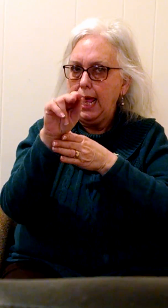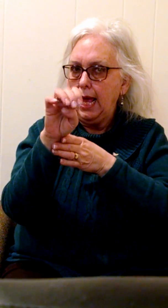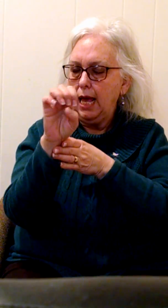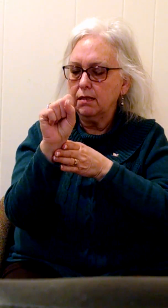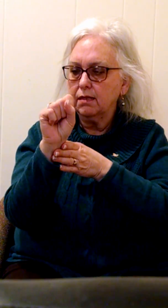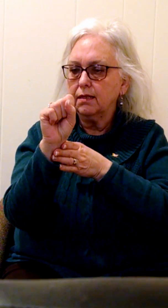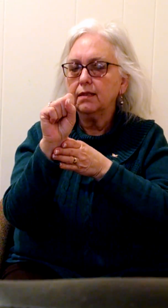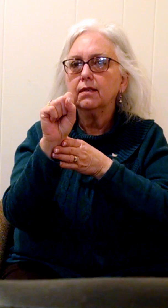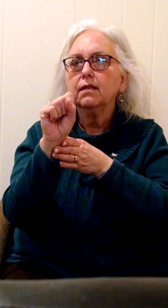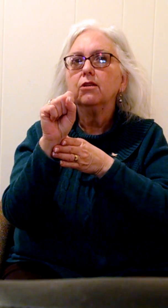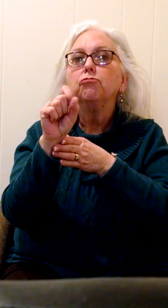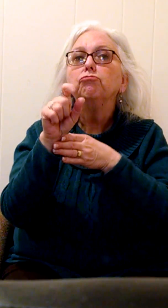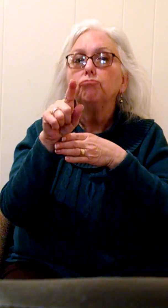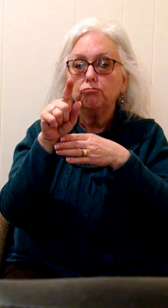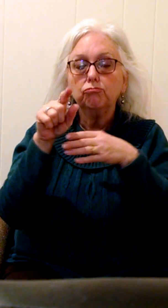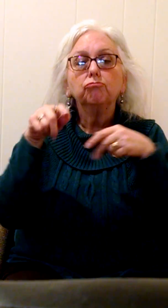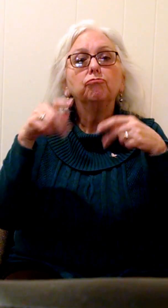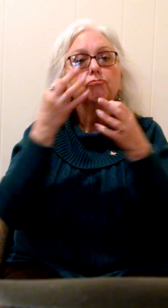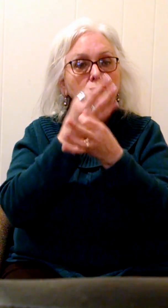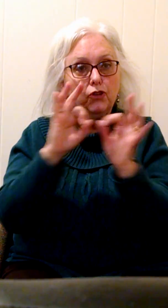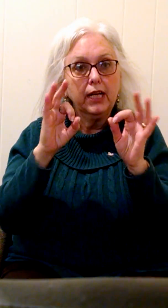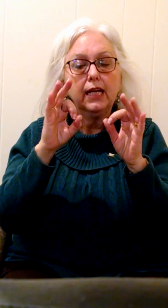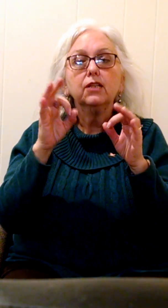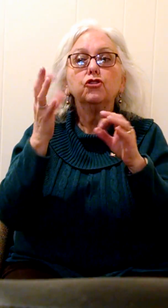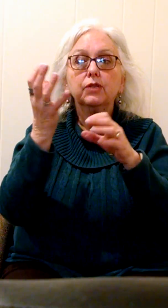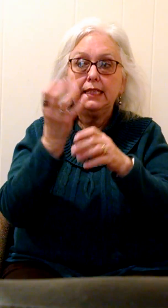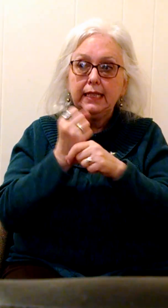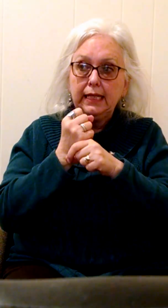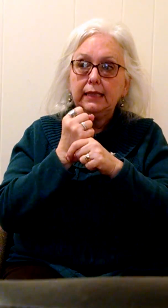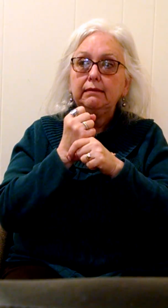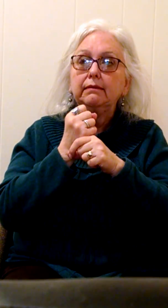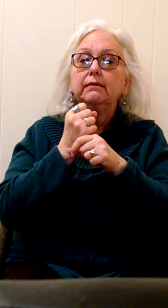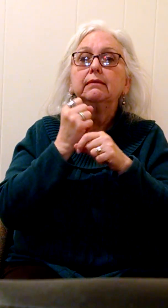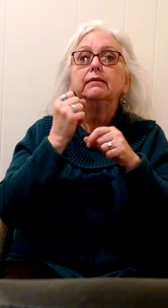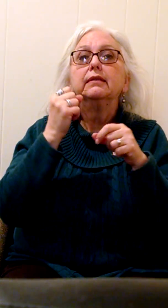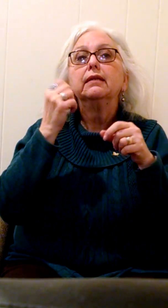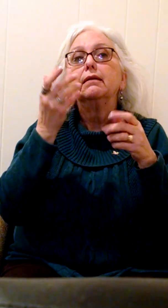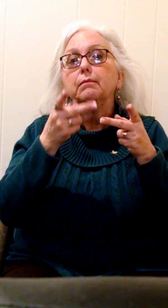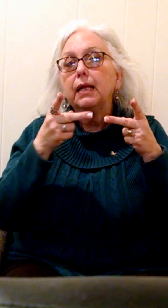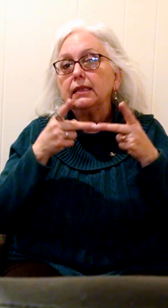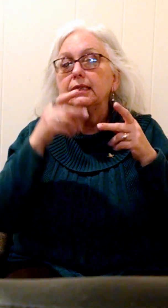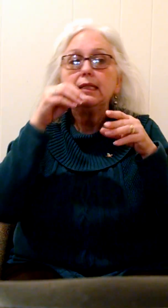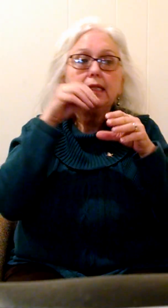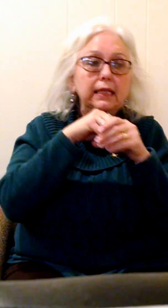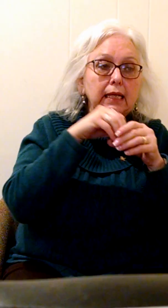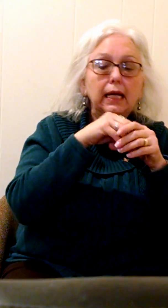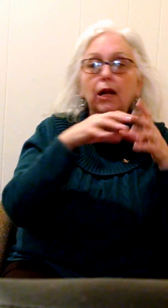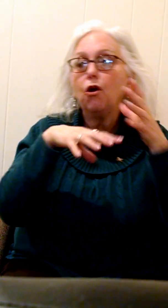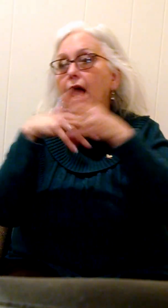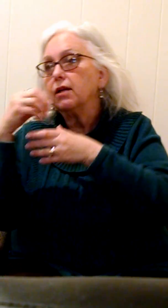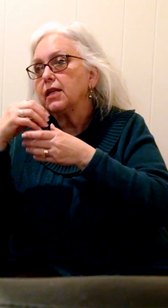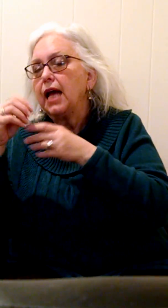You have the freedom to access settings indoors and outside based on